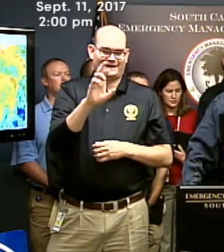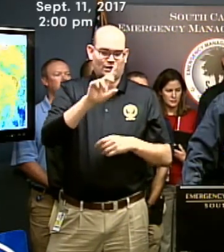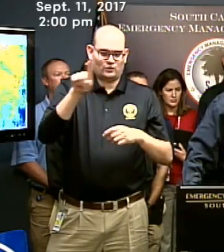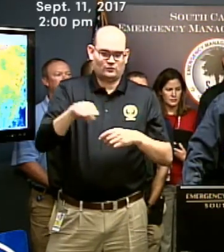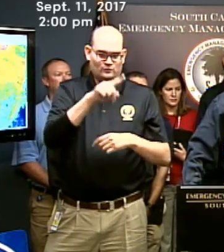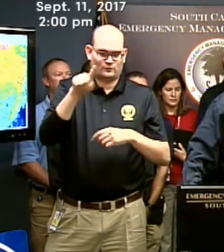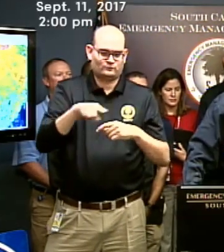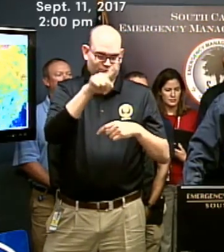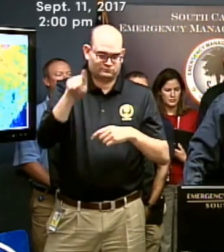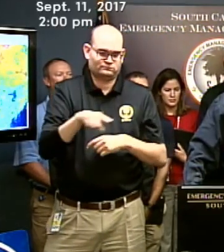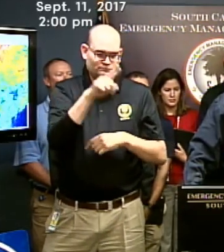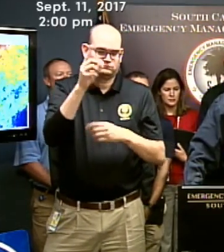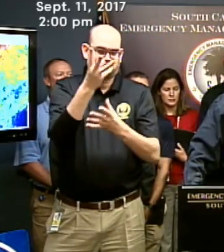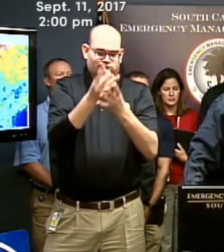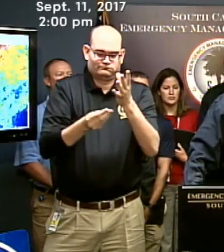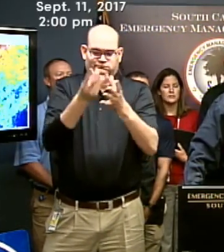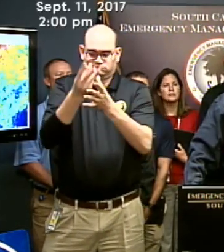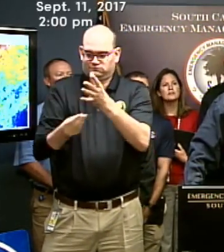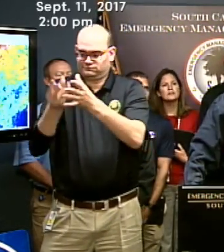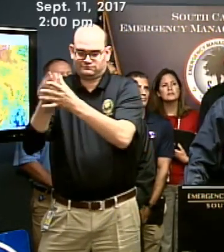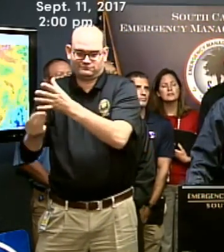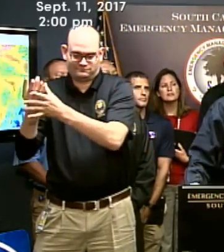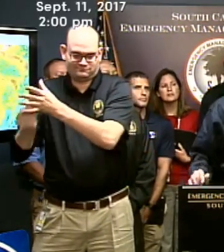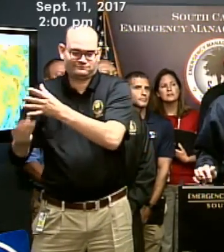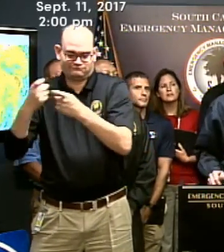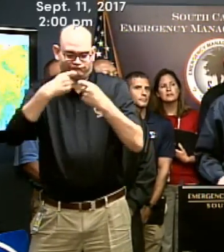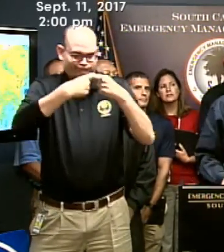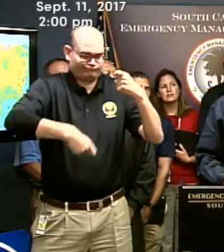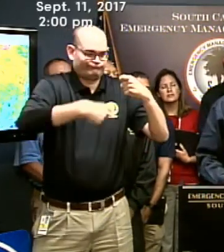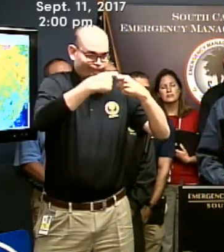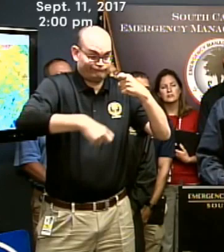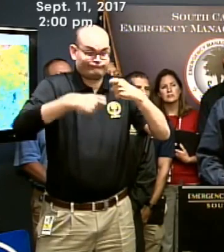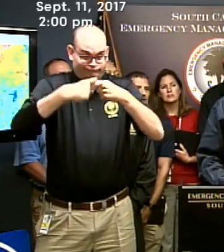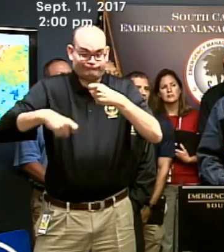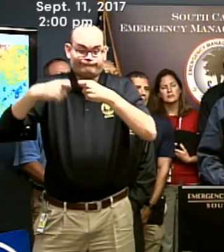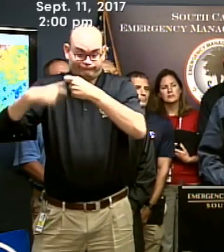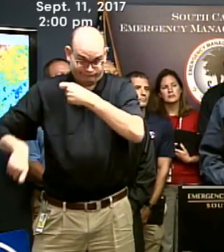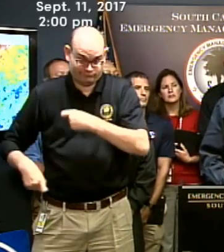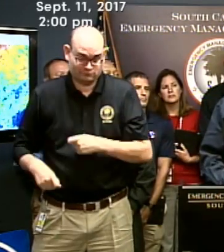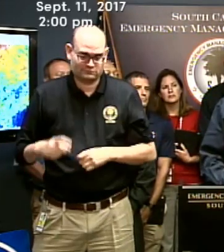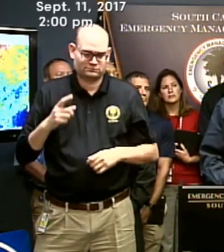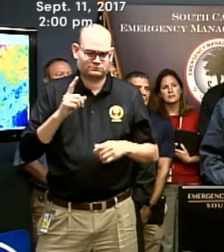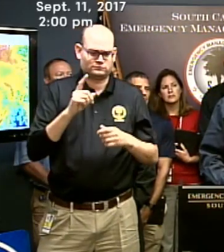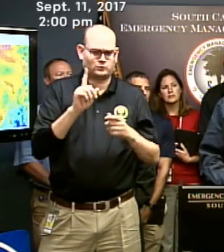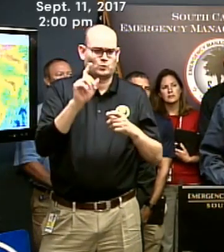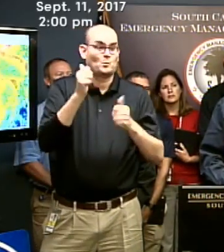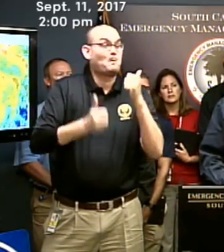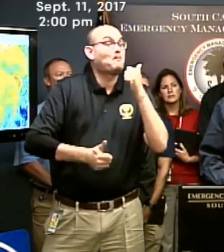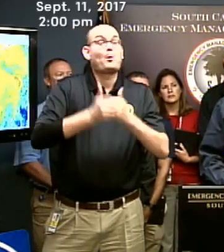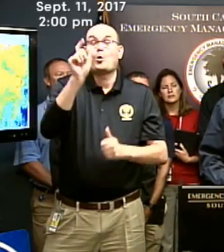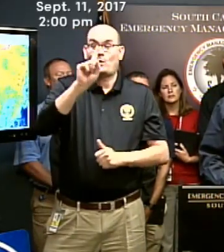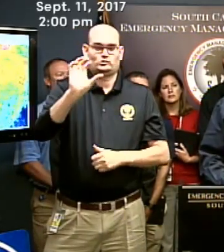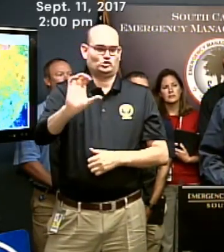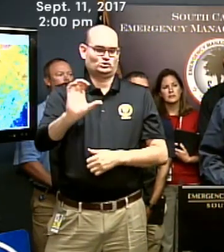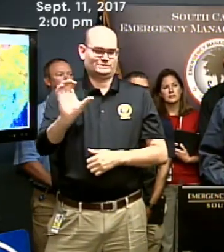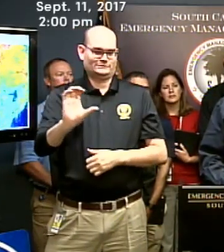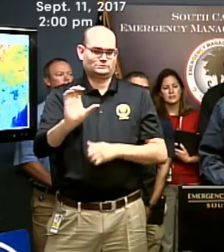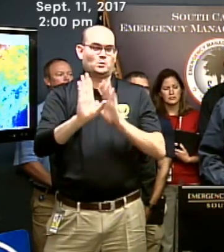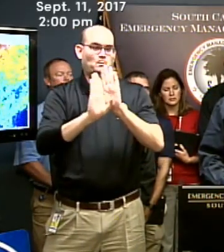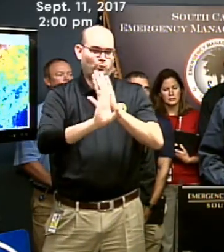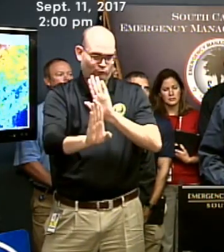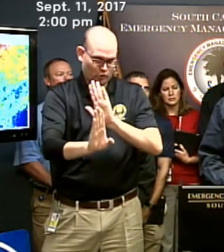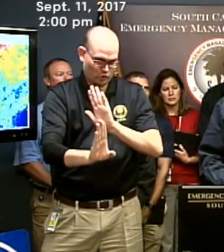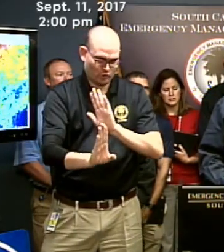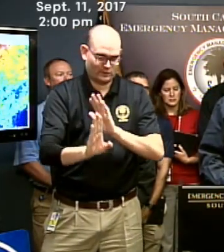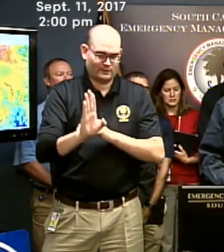146,784 that are out across the state. The largest of these outages are in Charleston, Beaufort, Berkeley, Lexington, and